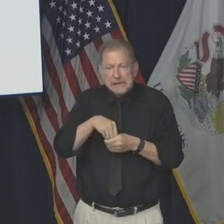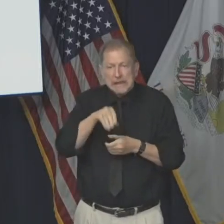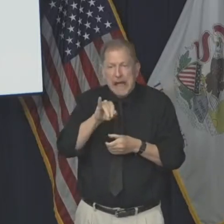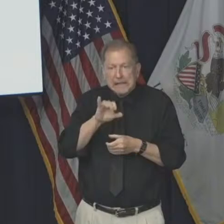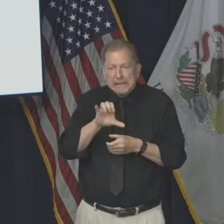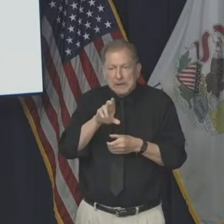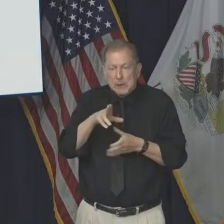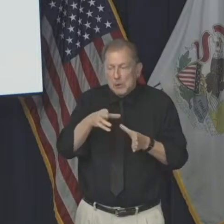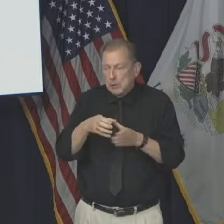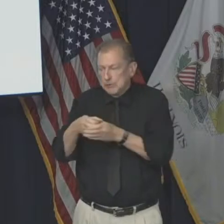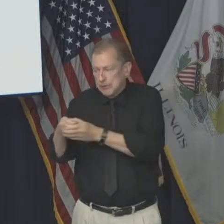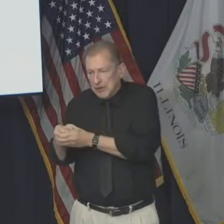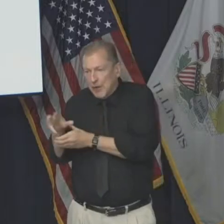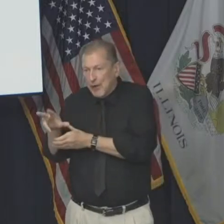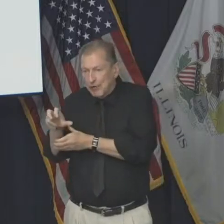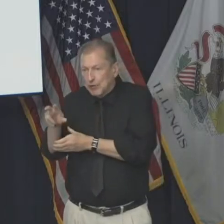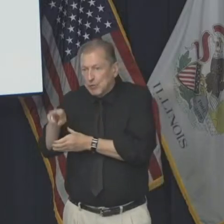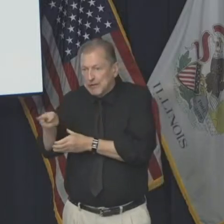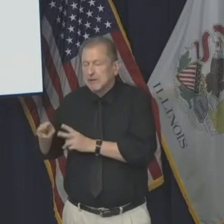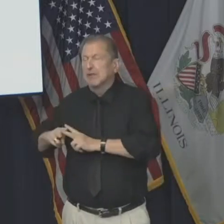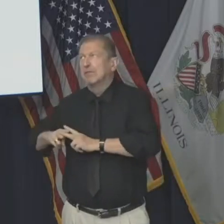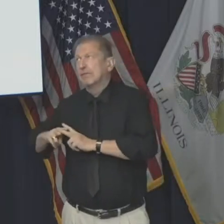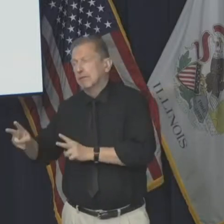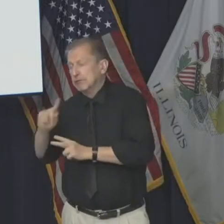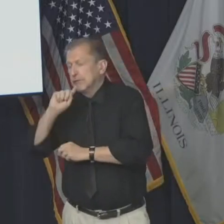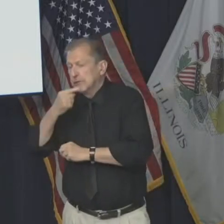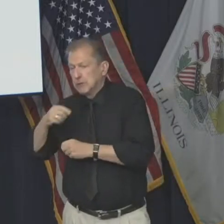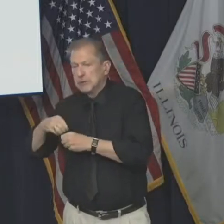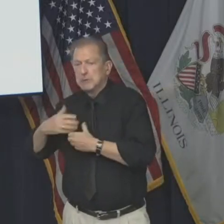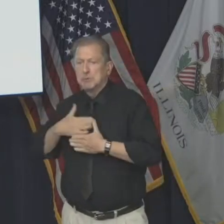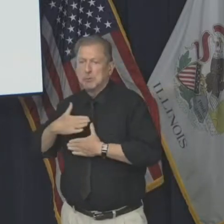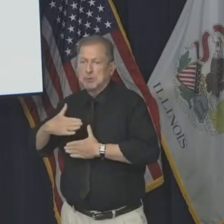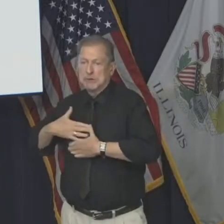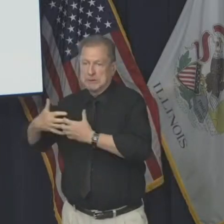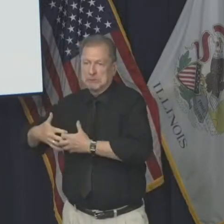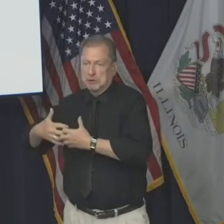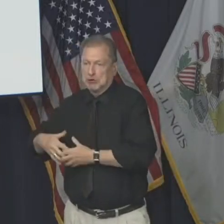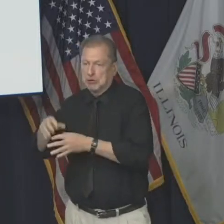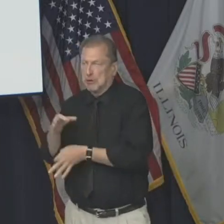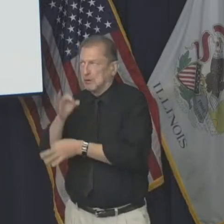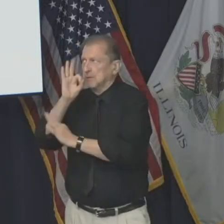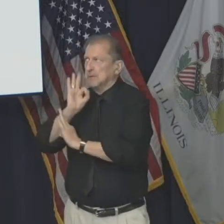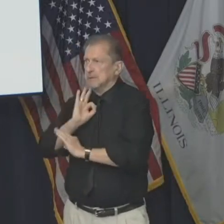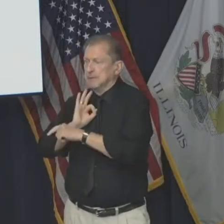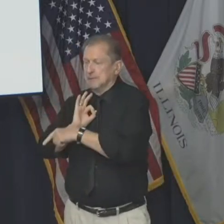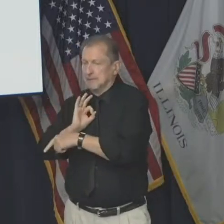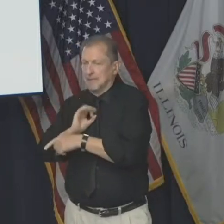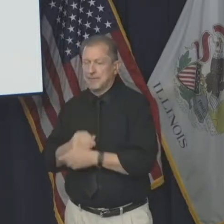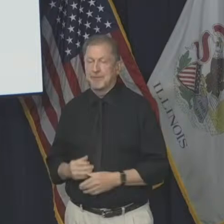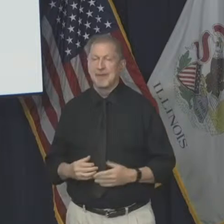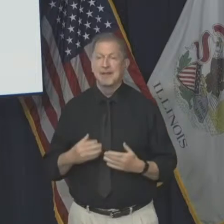and 326 were on ventilators. Today, we are reporting